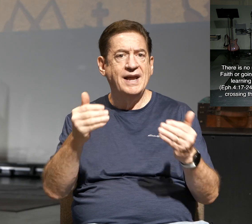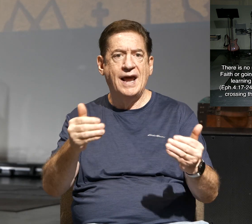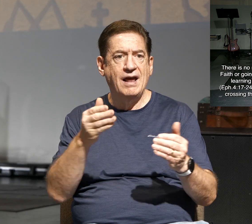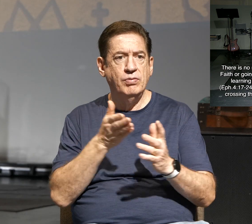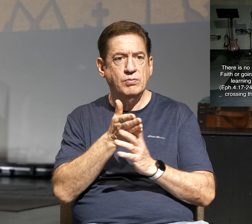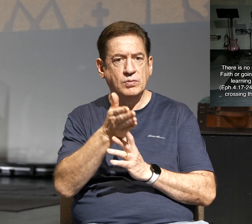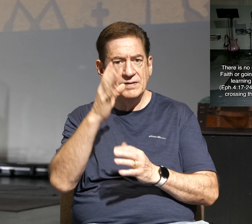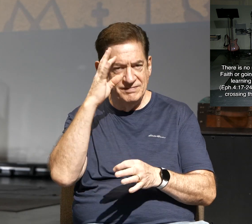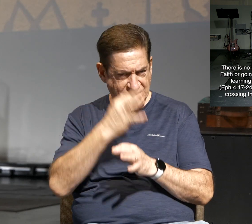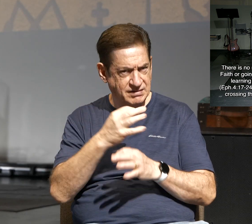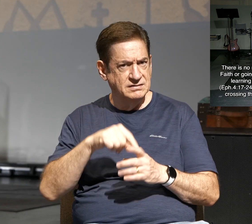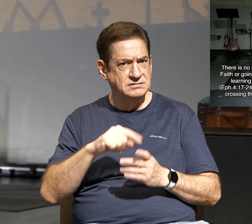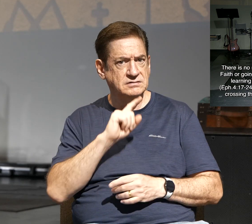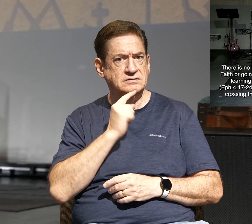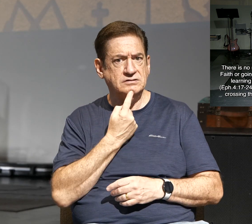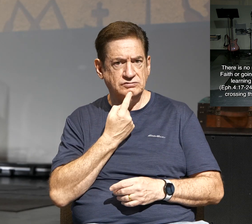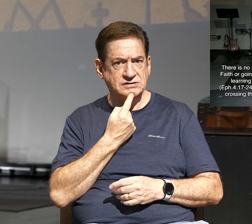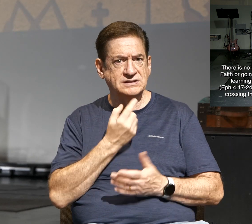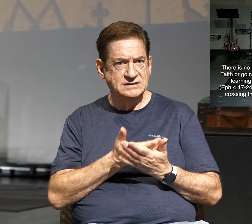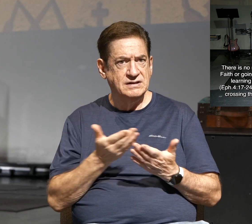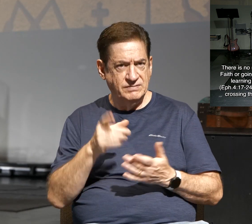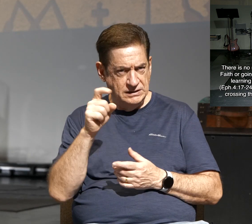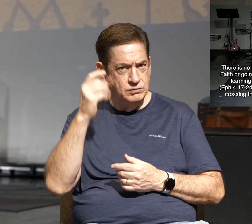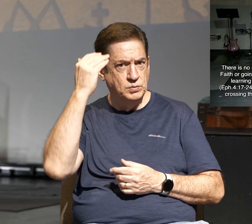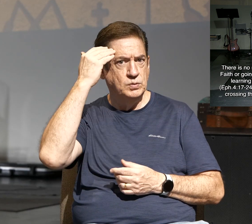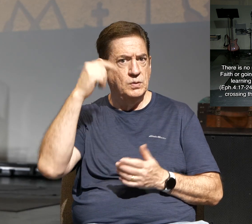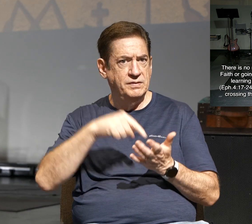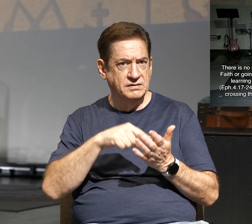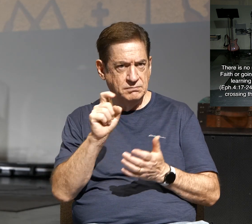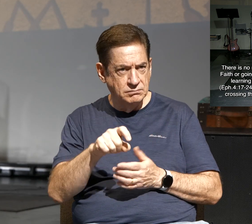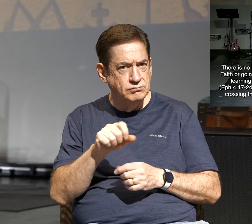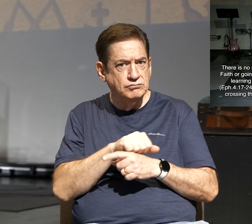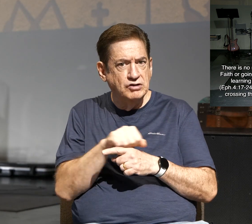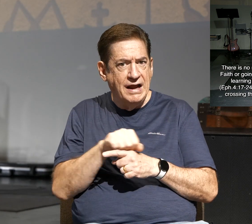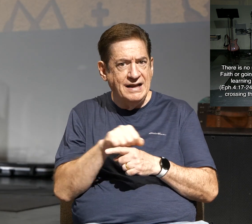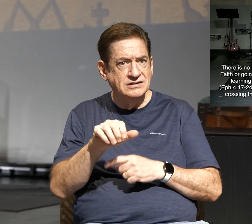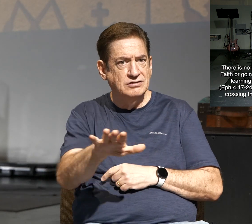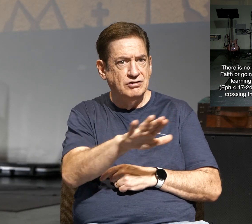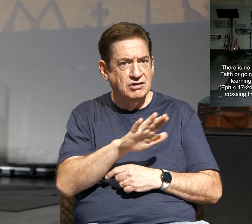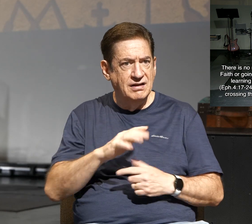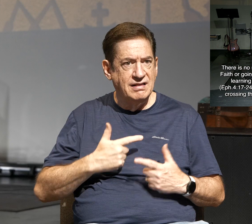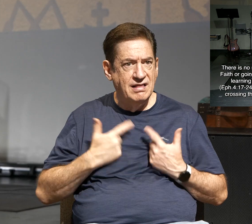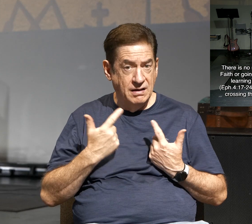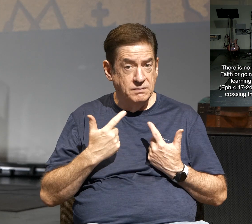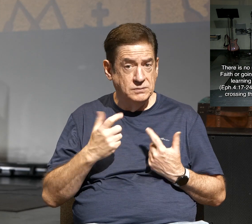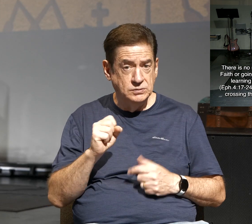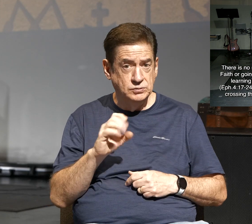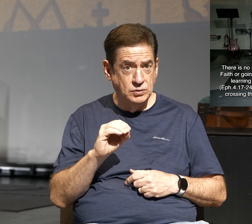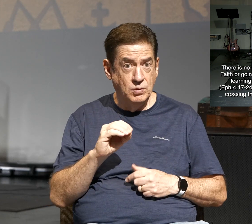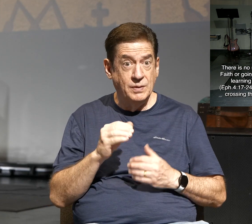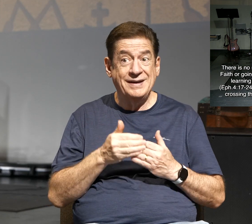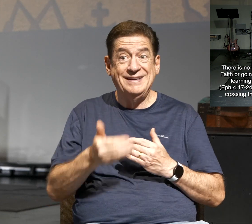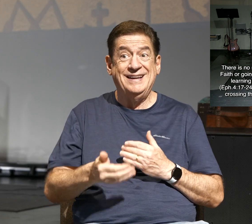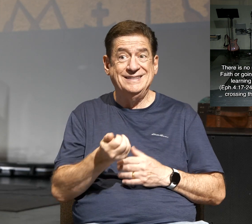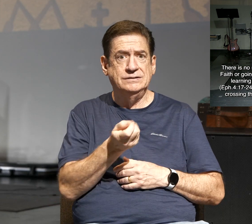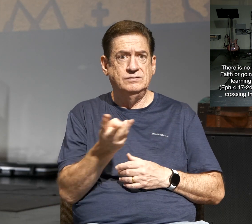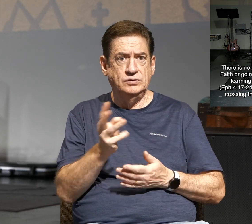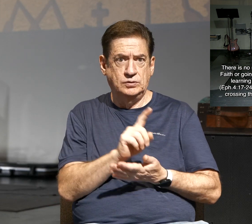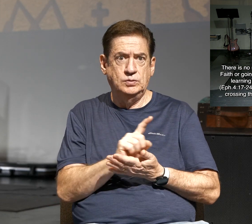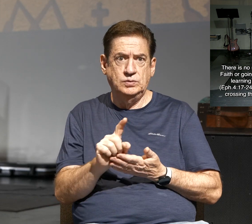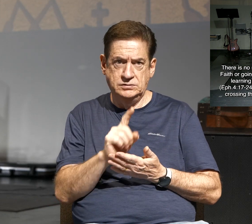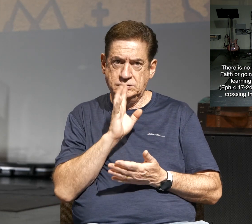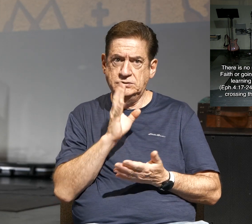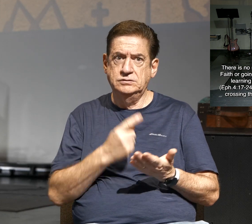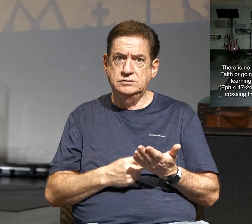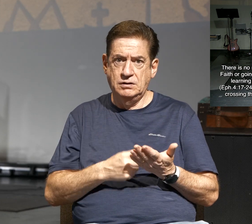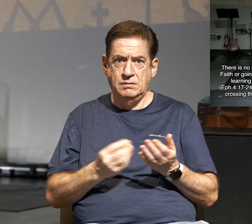This is serious stuff. You need to know this. You should be practicing this in your life. And so the next few weeks, we're going to be talking more